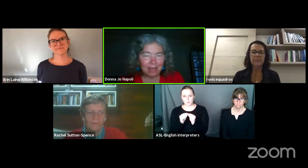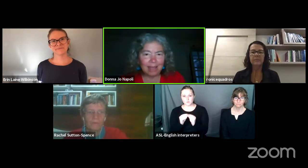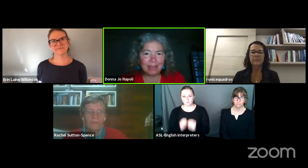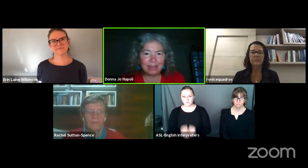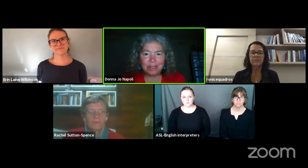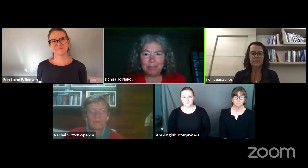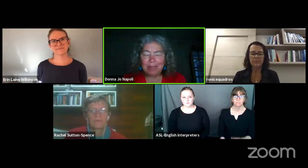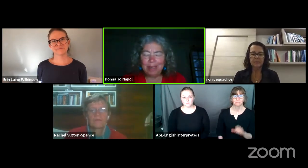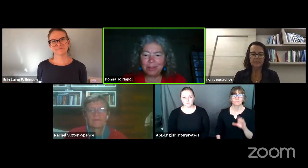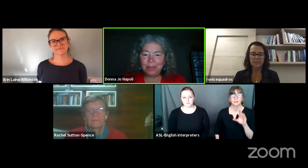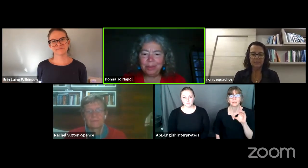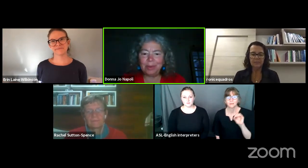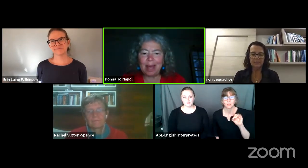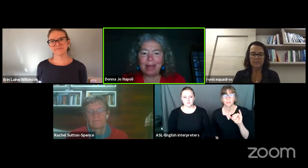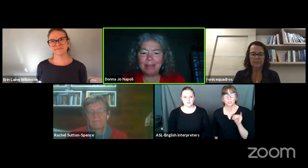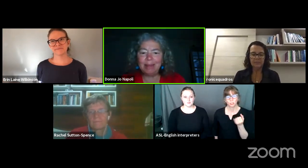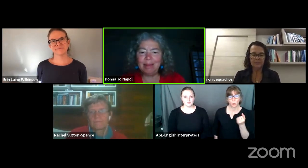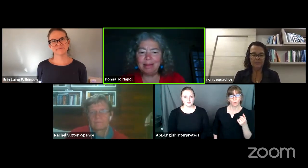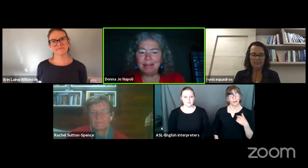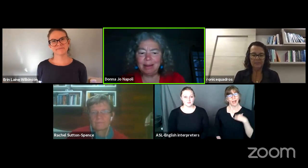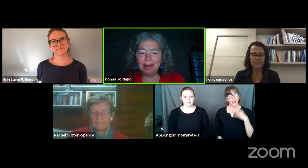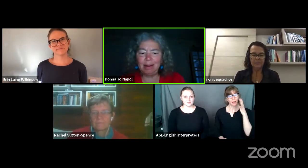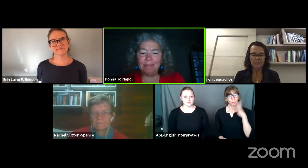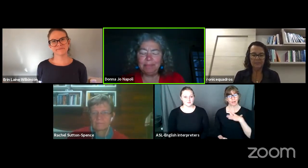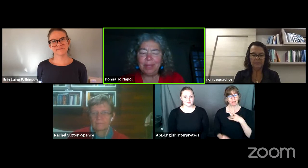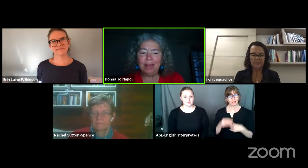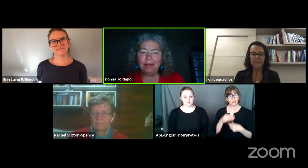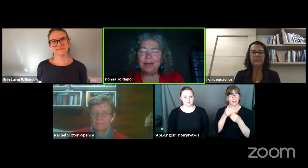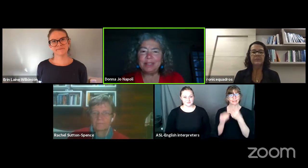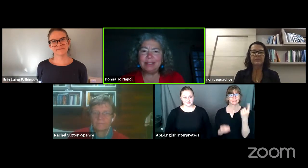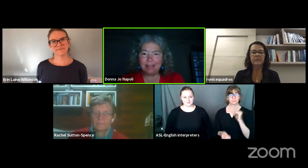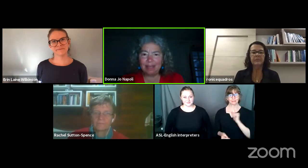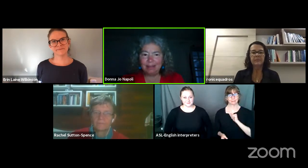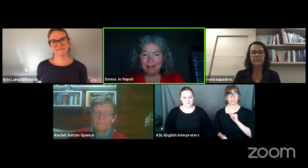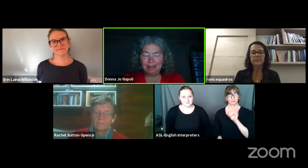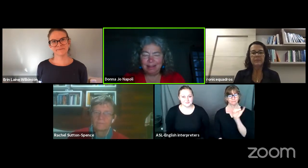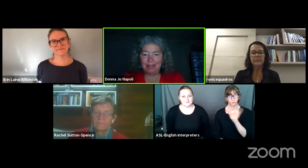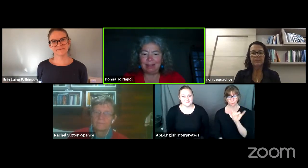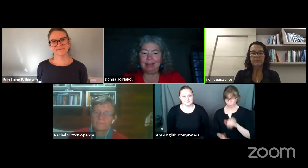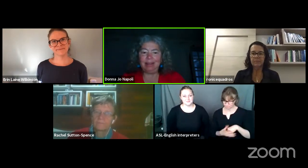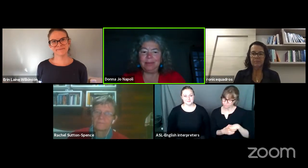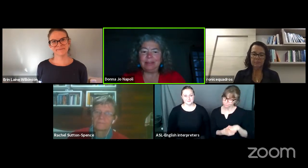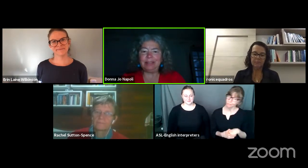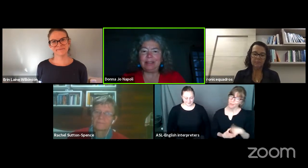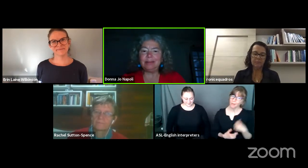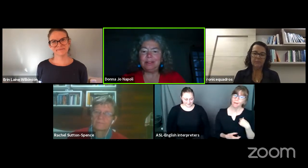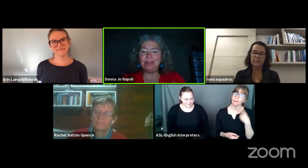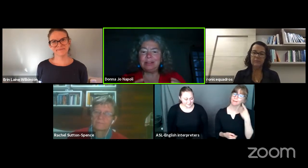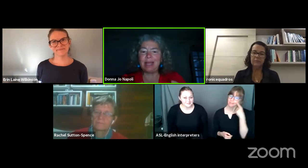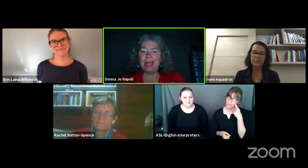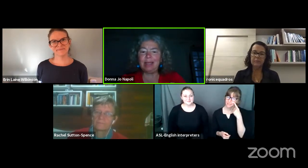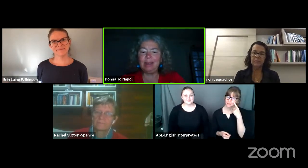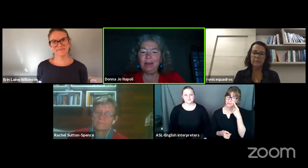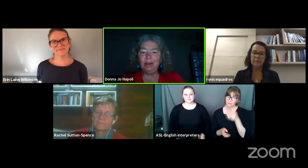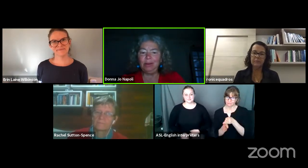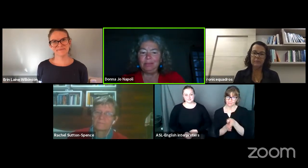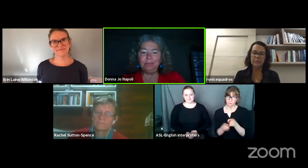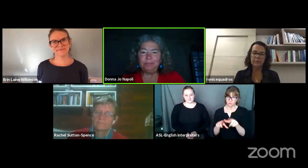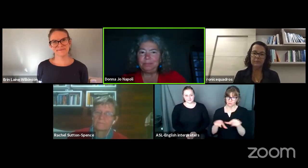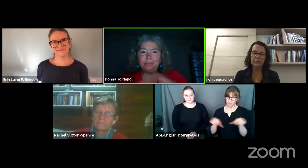And I'd like to jump in here too. I think that there is a tendency in linguistics to